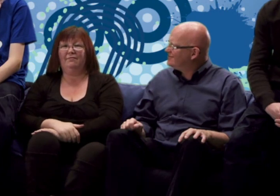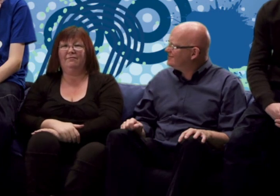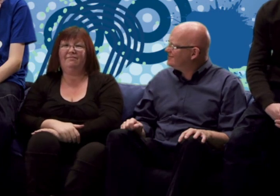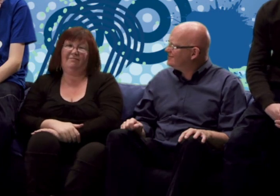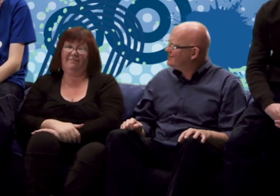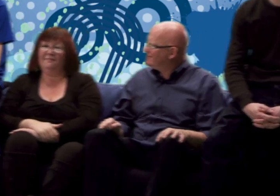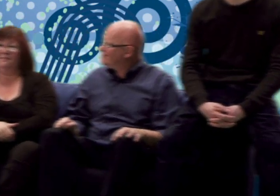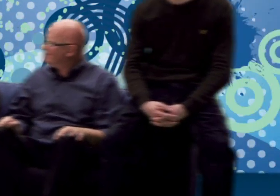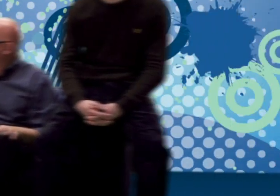opportunity.